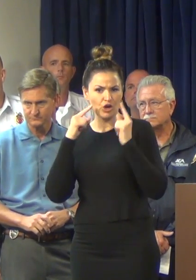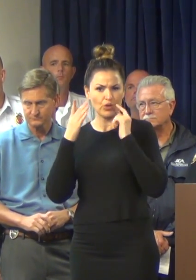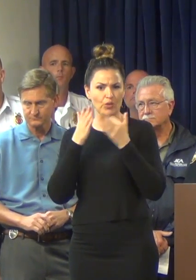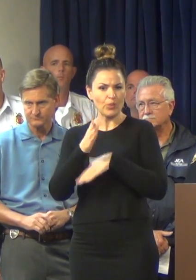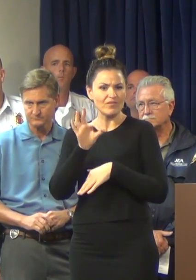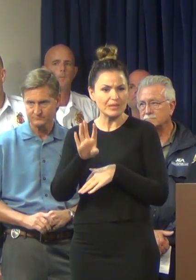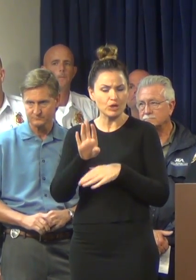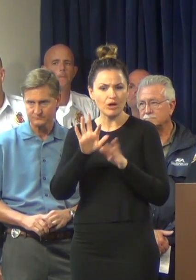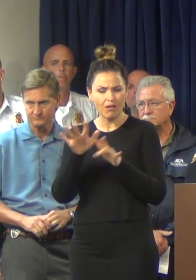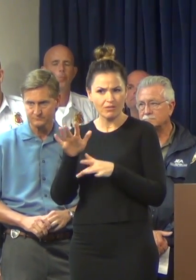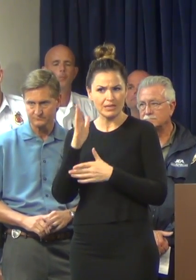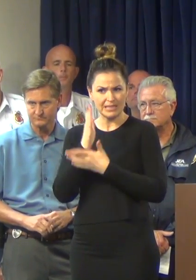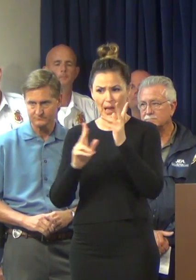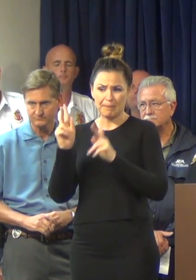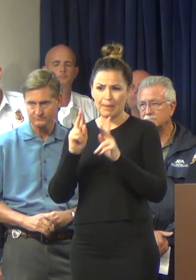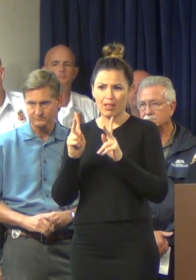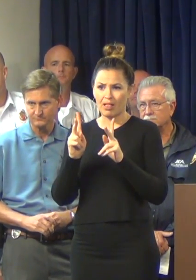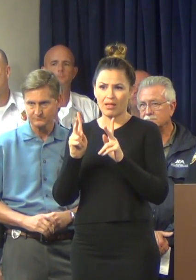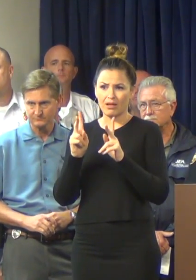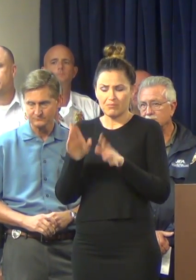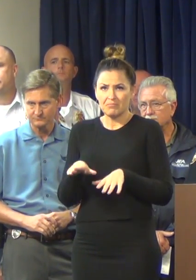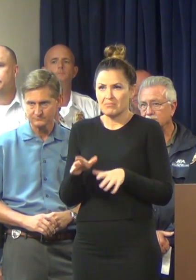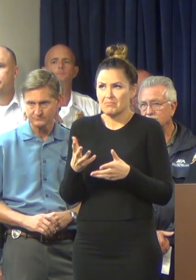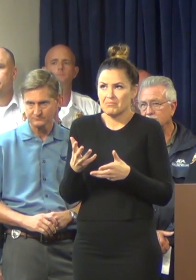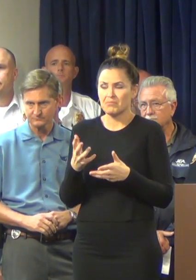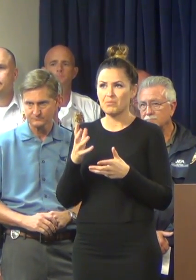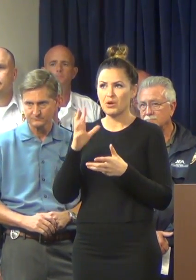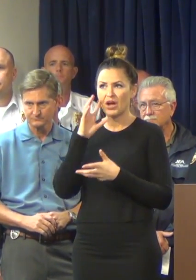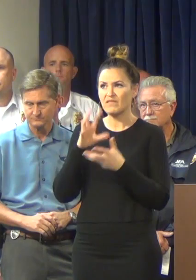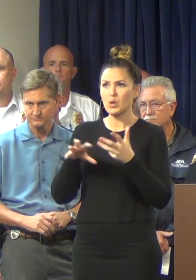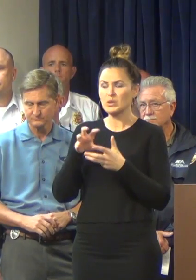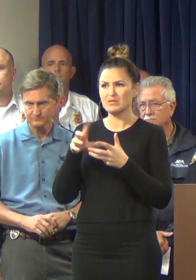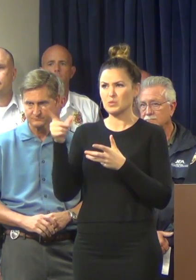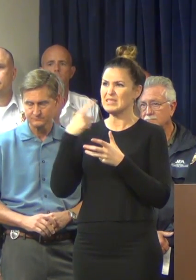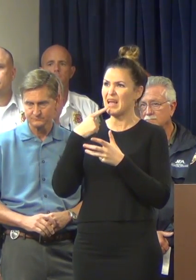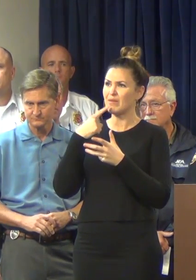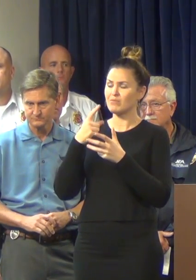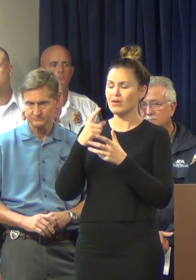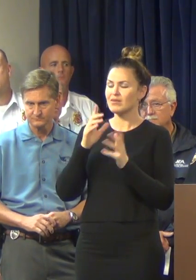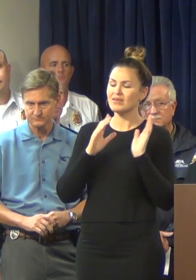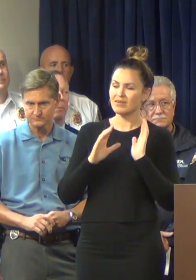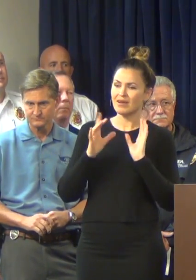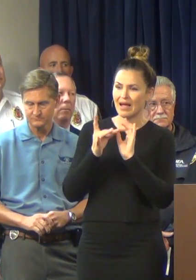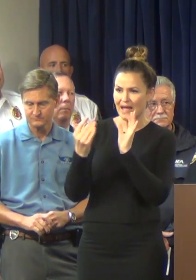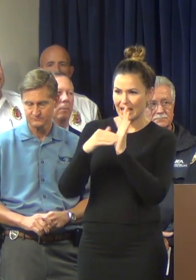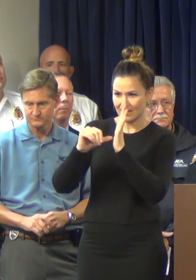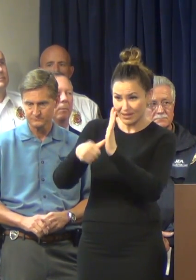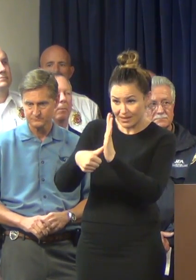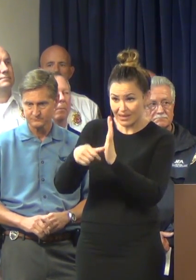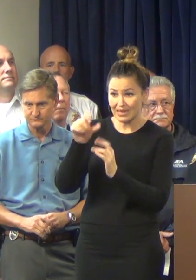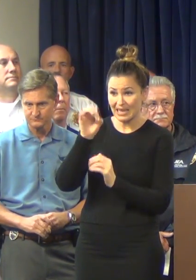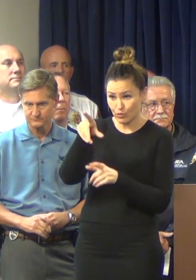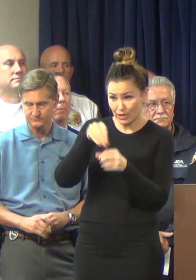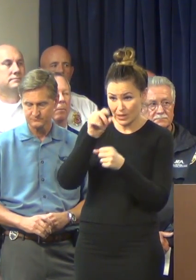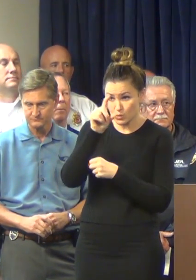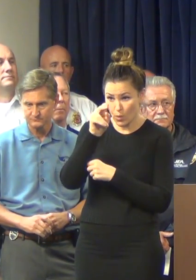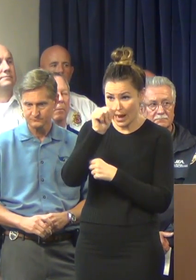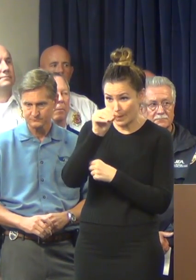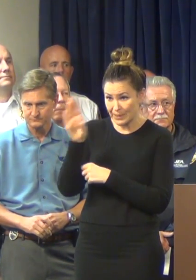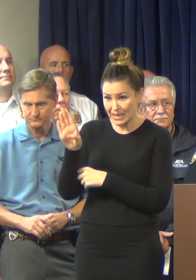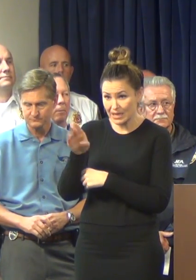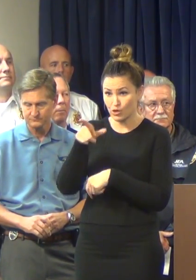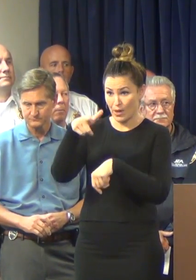are, for lack of a better term, confused without the word mandatory in there. This is a direct statement. If you're in Zone A or B, if you're